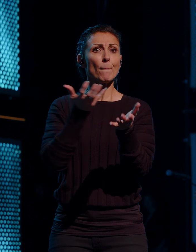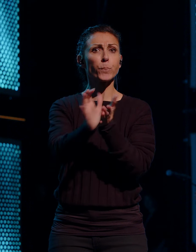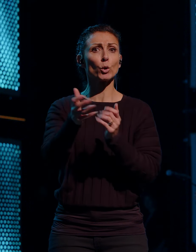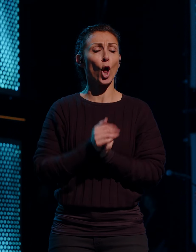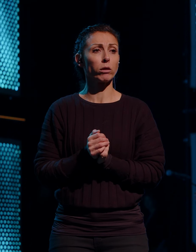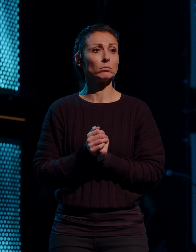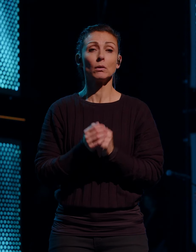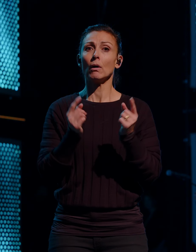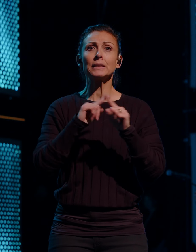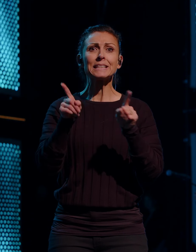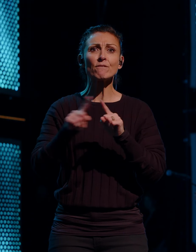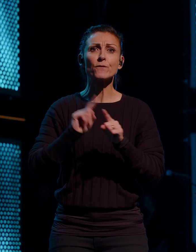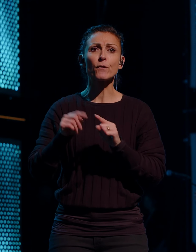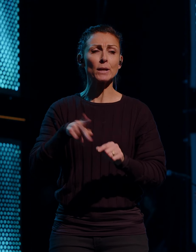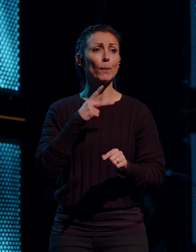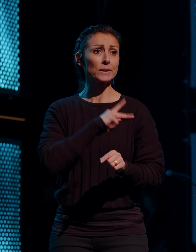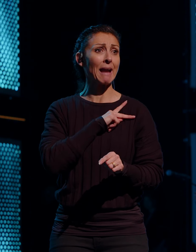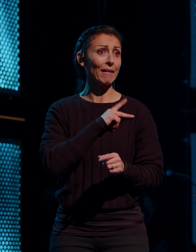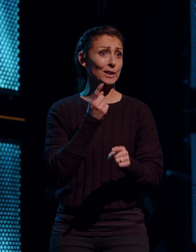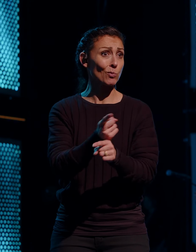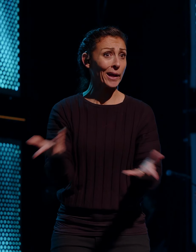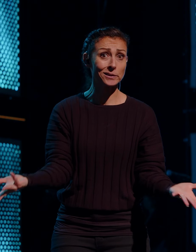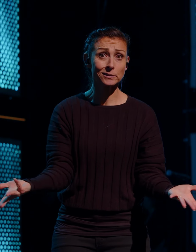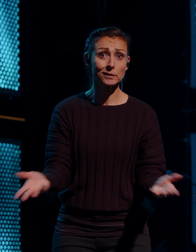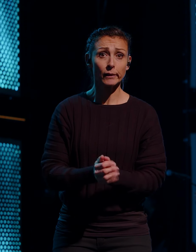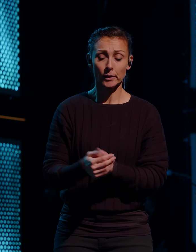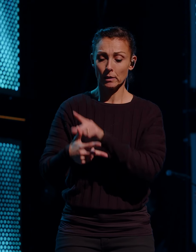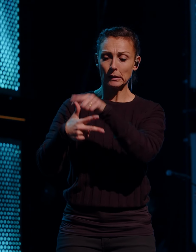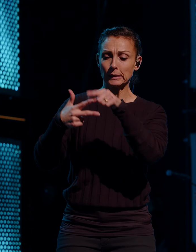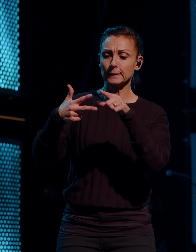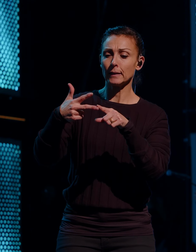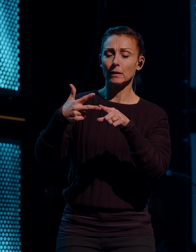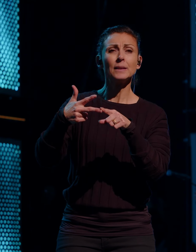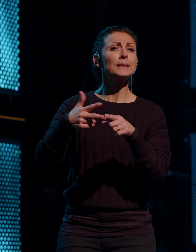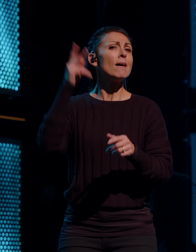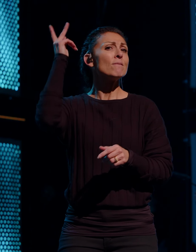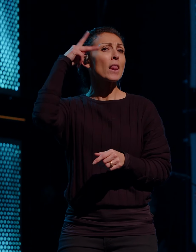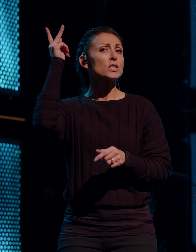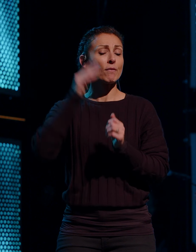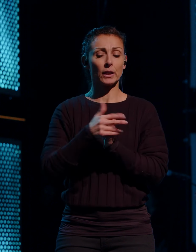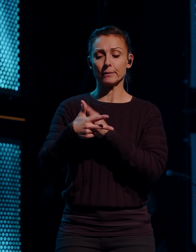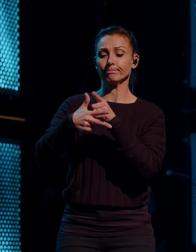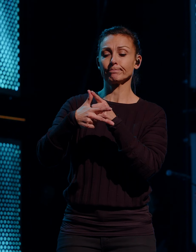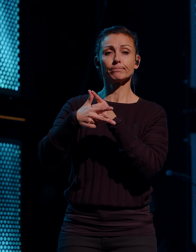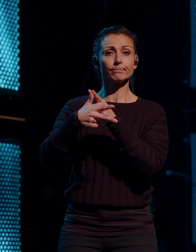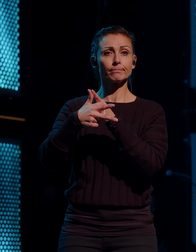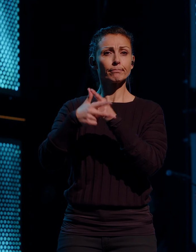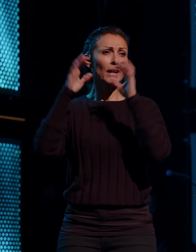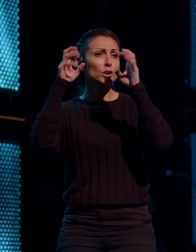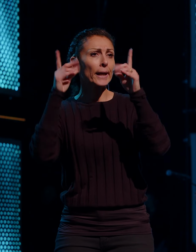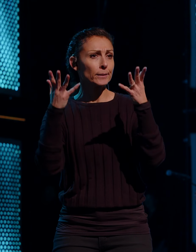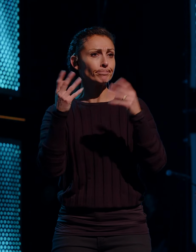different types of people. Philosophically, most people believe Lydia was very intellectual, very